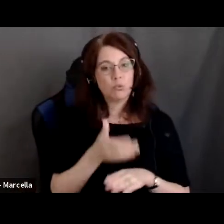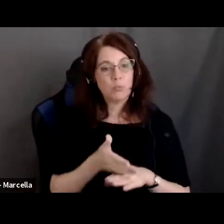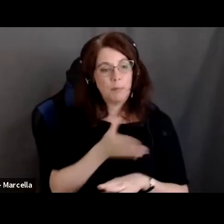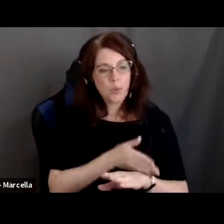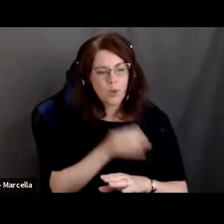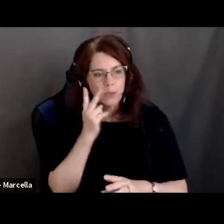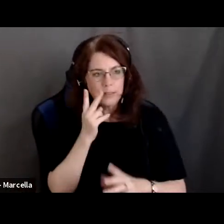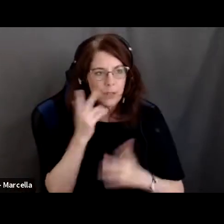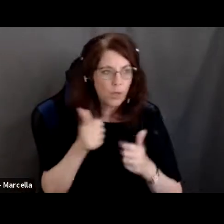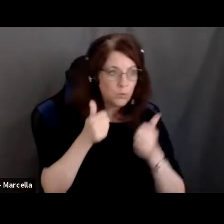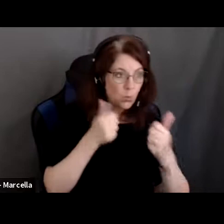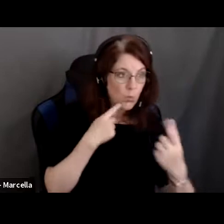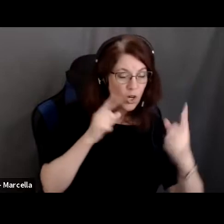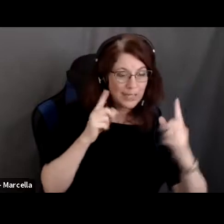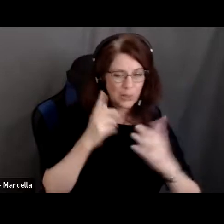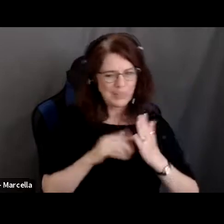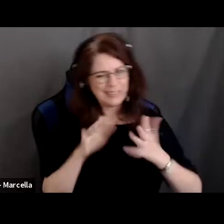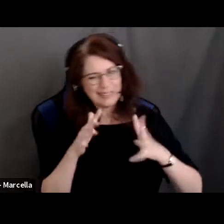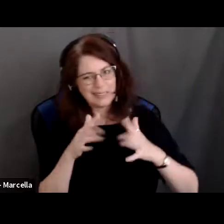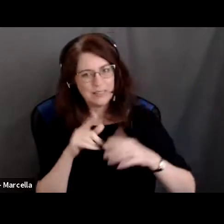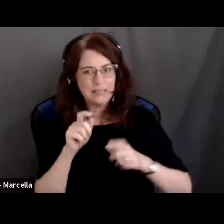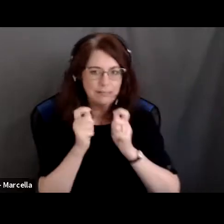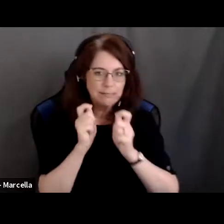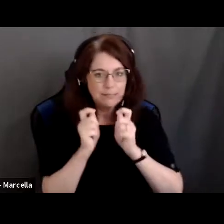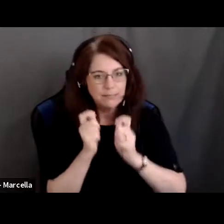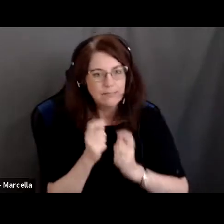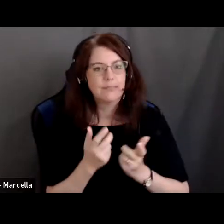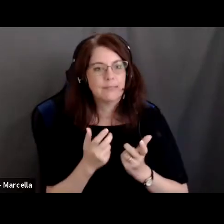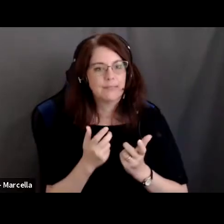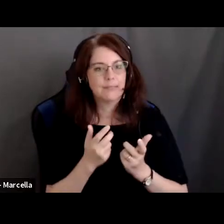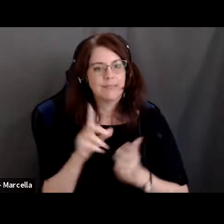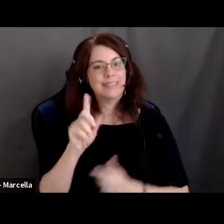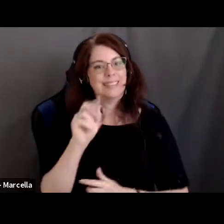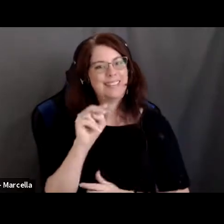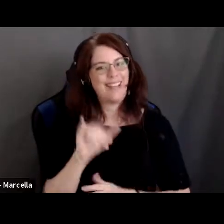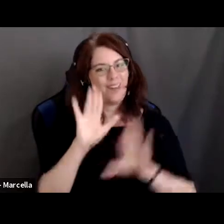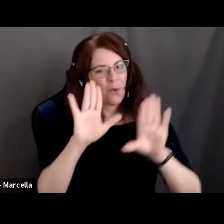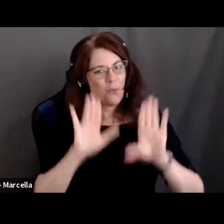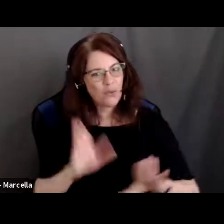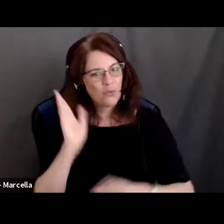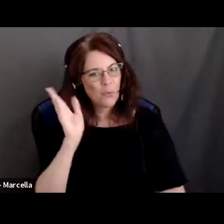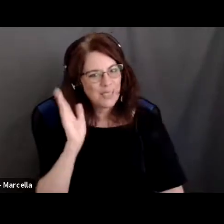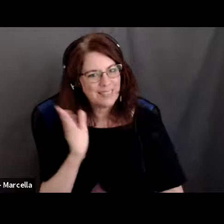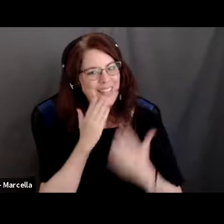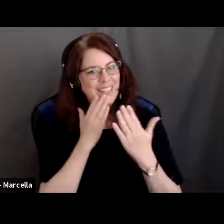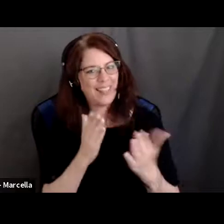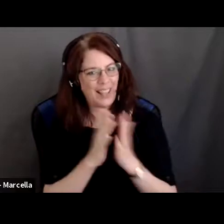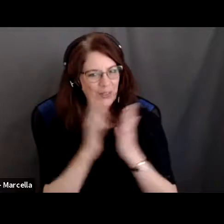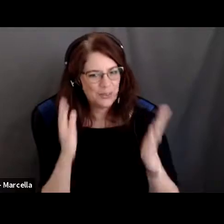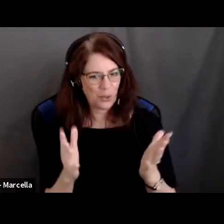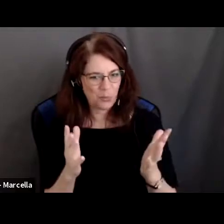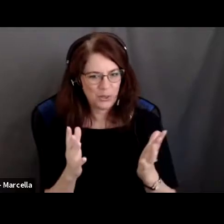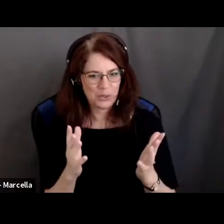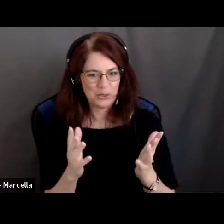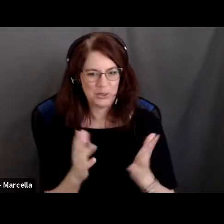what's going great or what needs to be fine-tuned. Danny, what a wonderful presentation. Thank you so much for